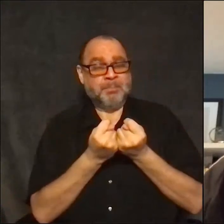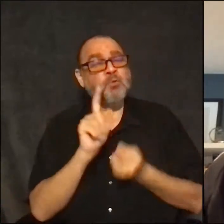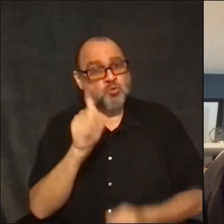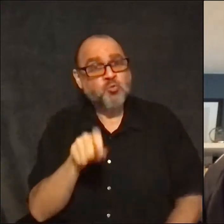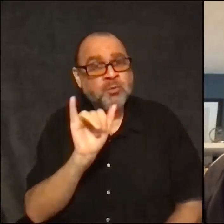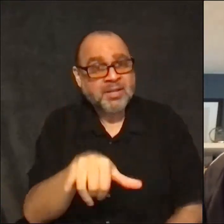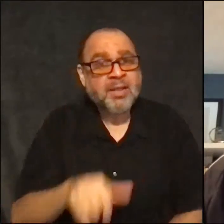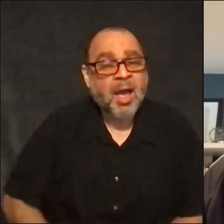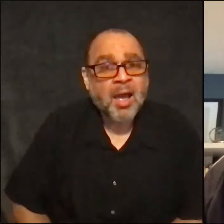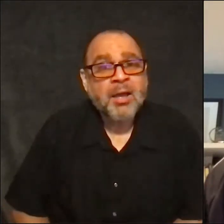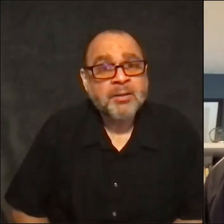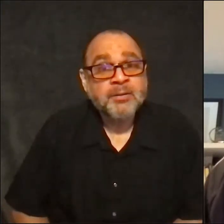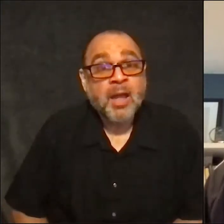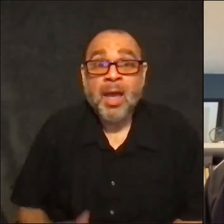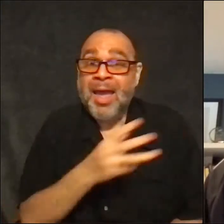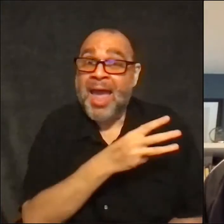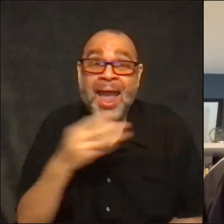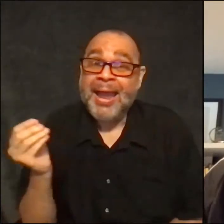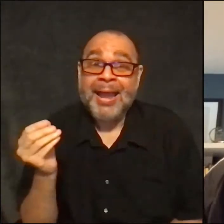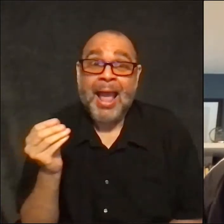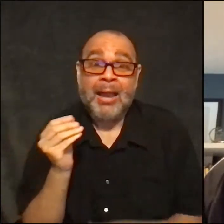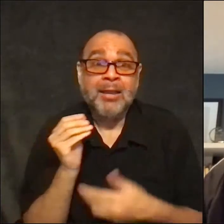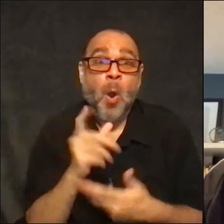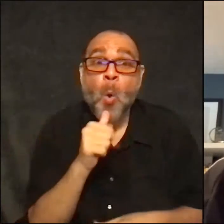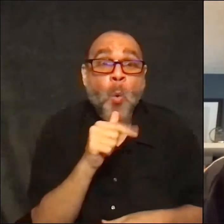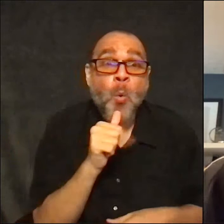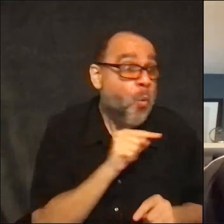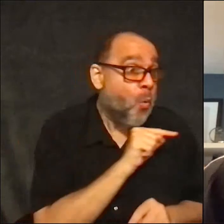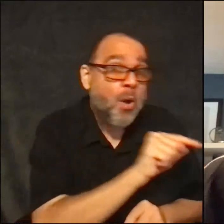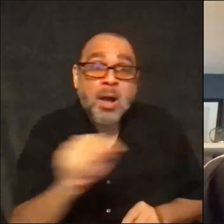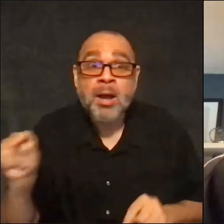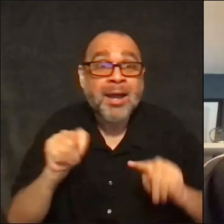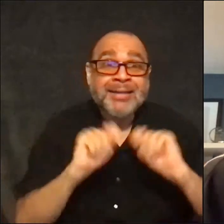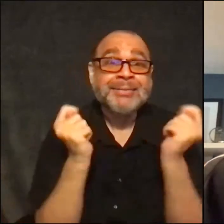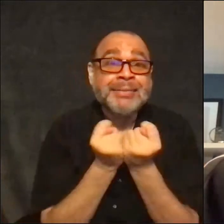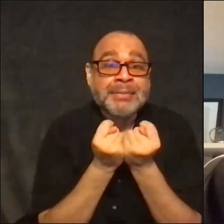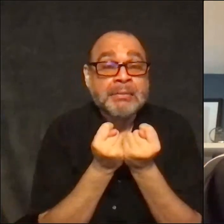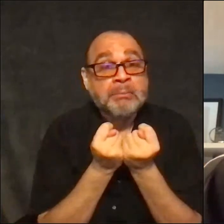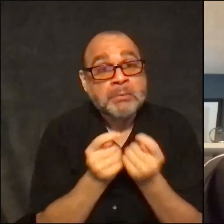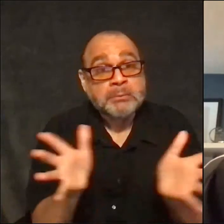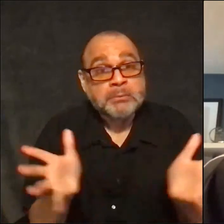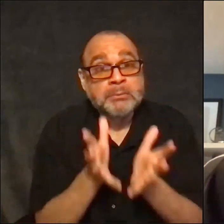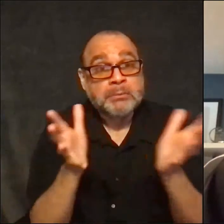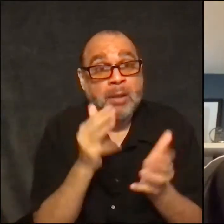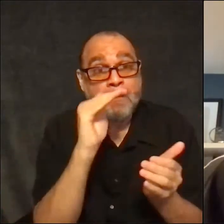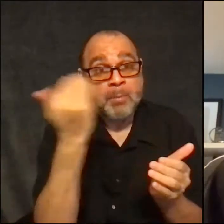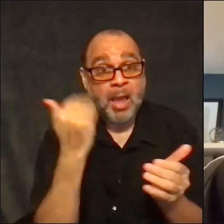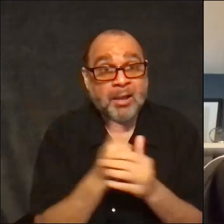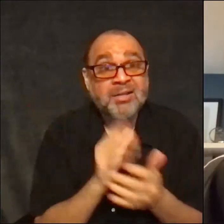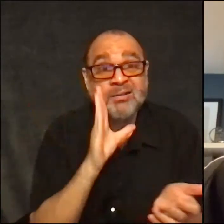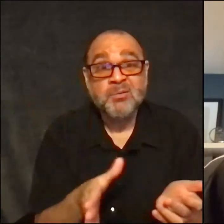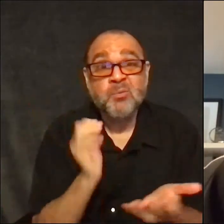tip, try to make as many of them Black as possible. It will pay off in the long run. Number 2, do